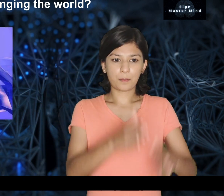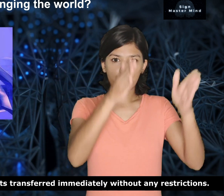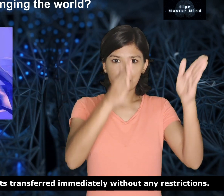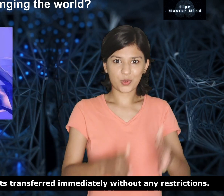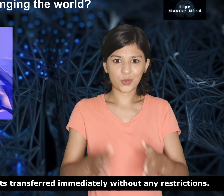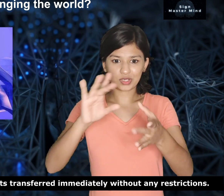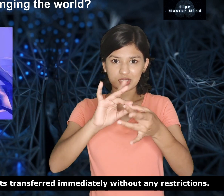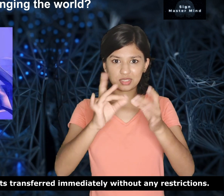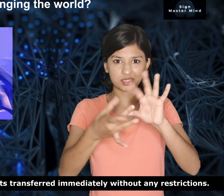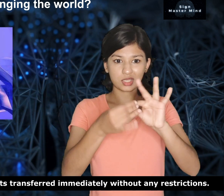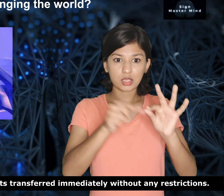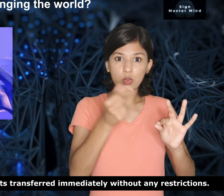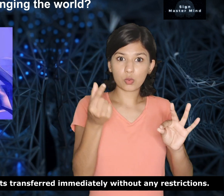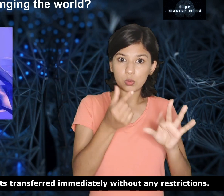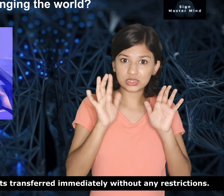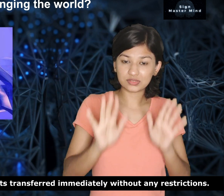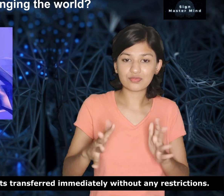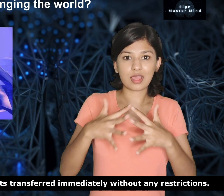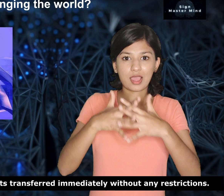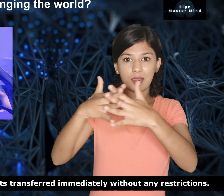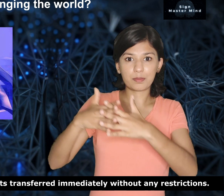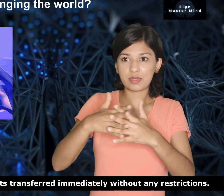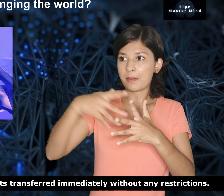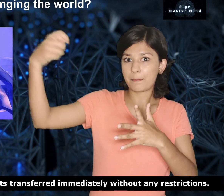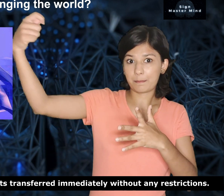The money gets transferred immediately without any restrictions